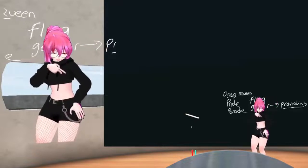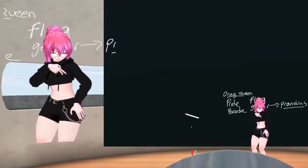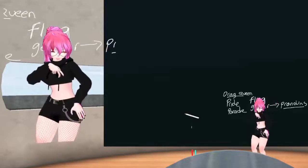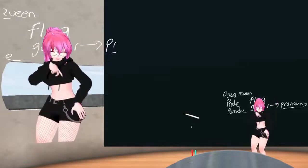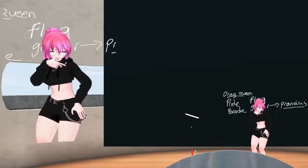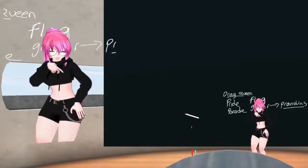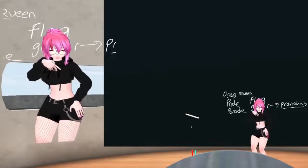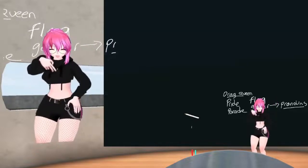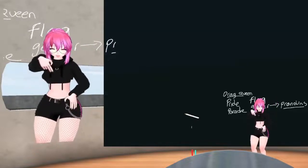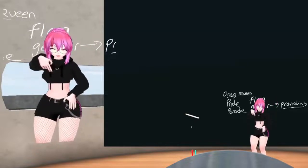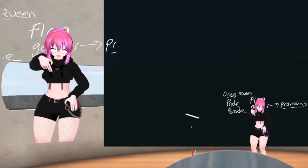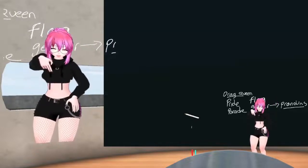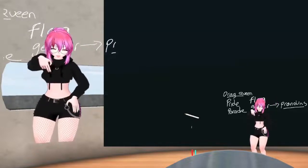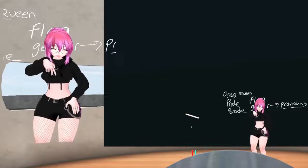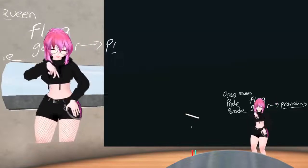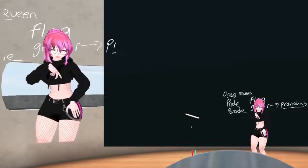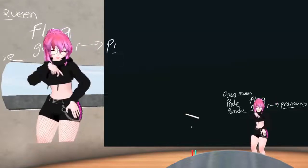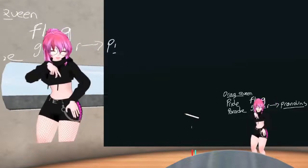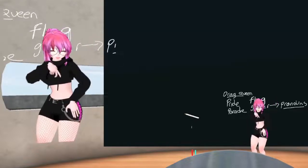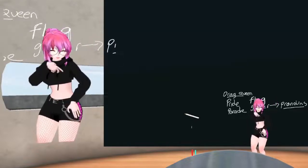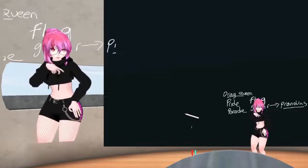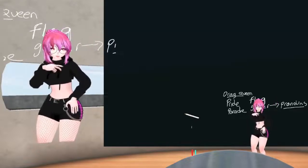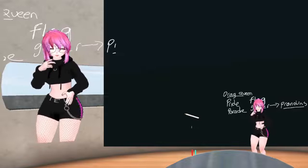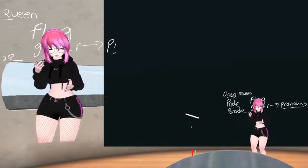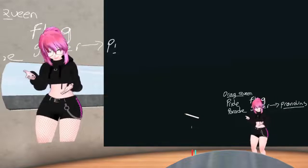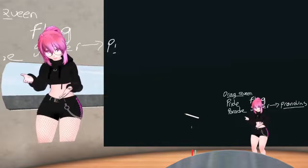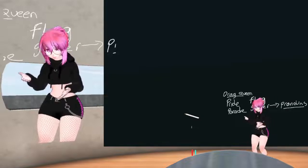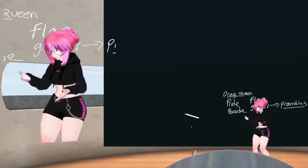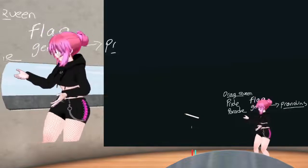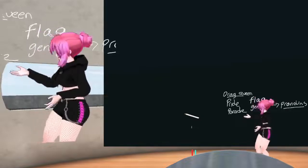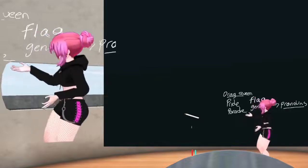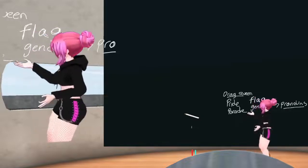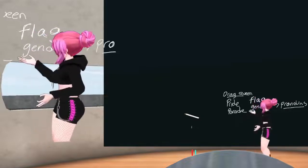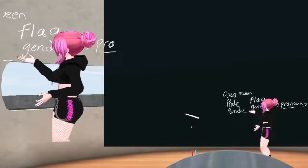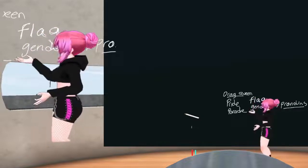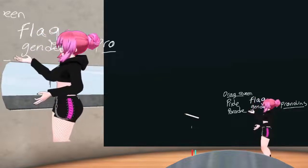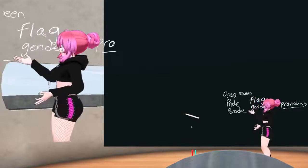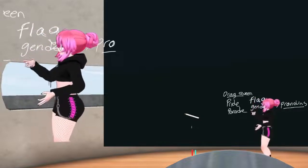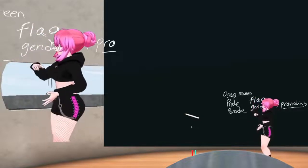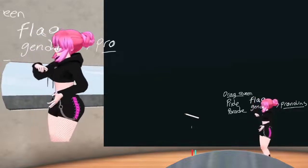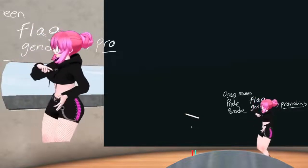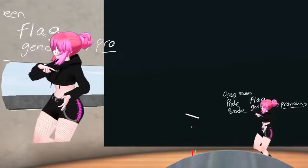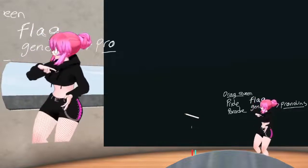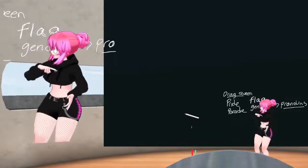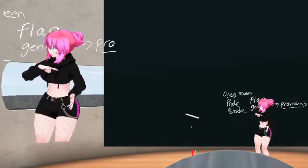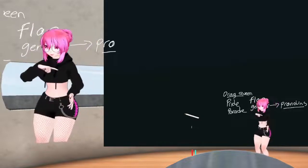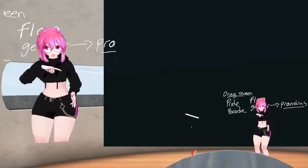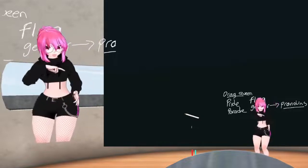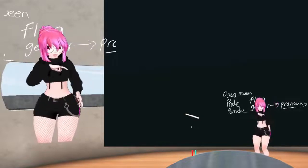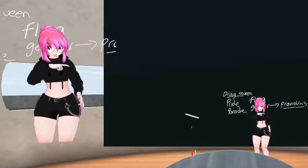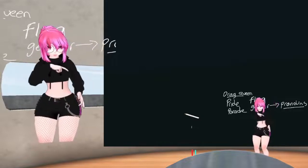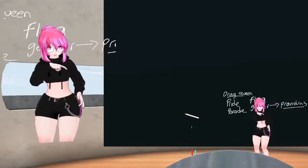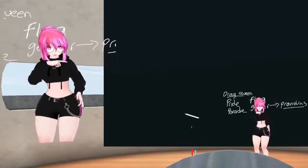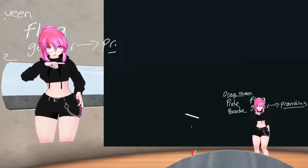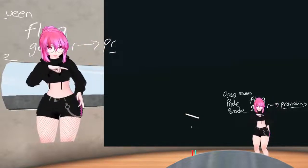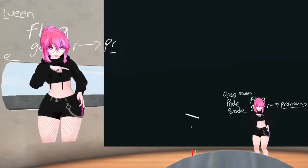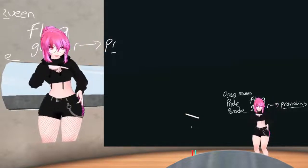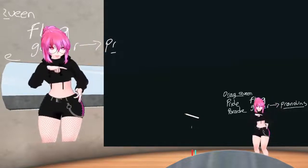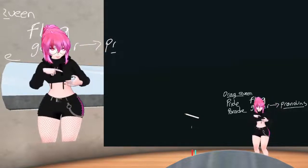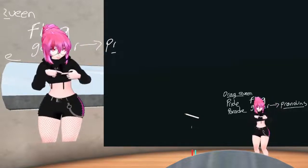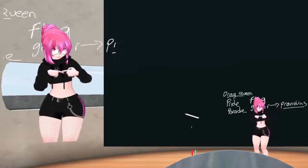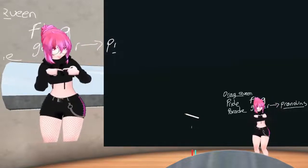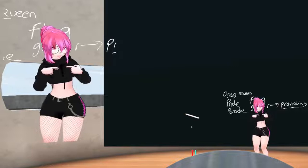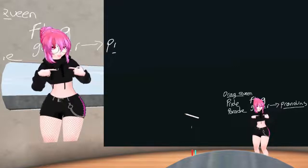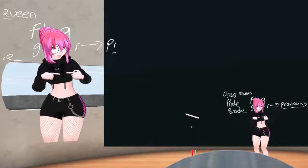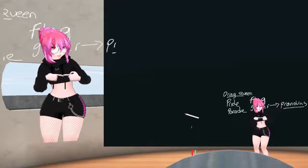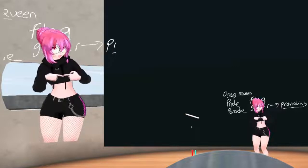personality. So you have a P for personality, except with a G. So then we're doing a G hand on the